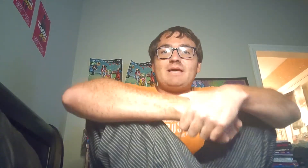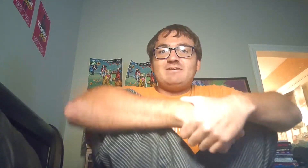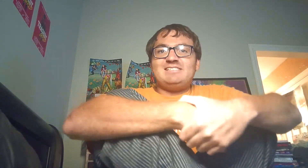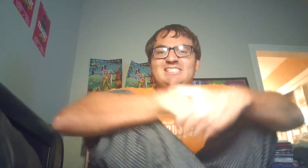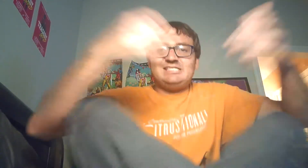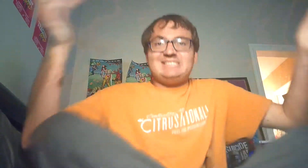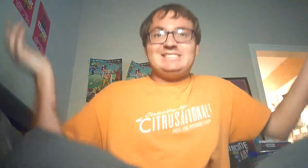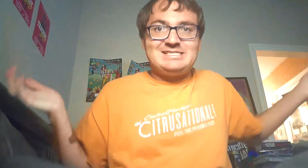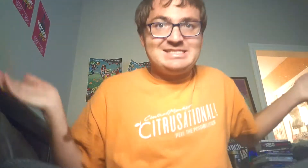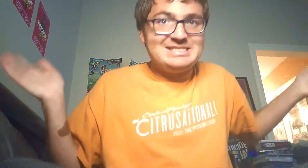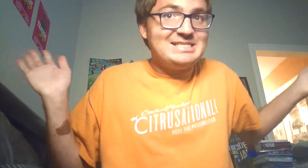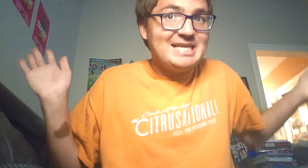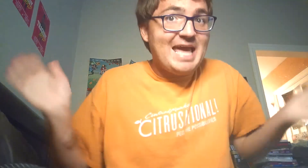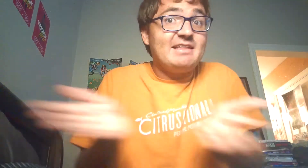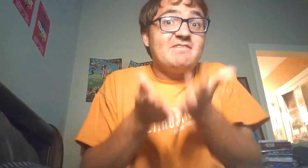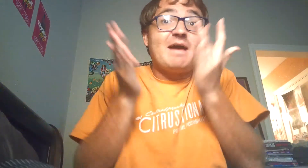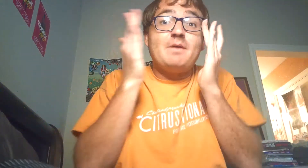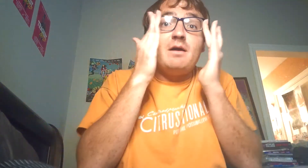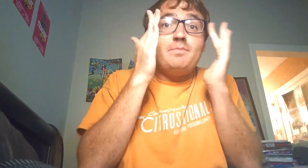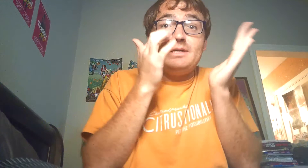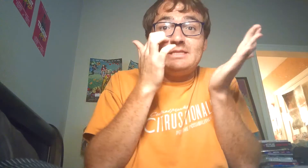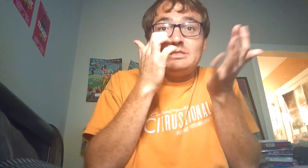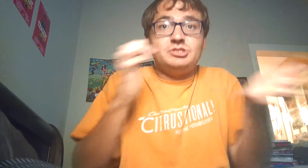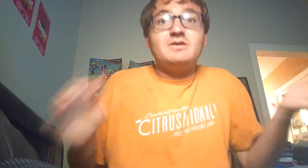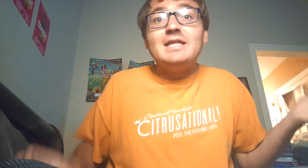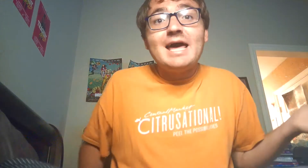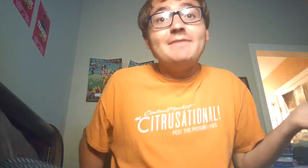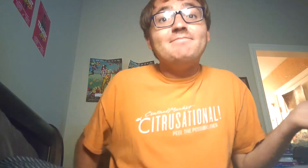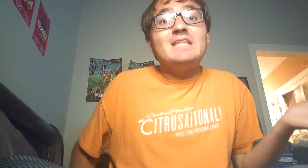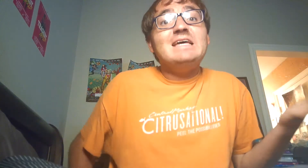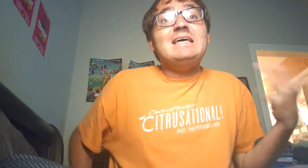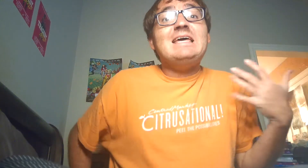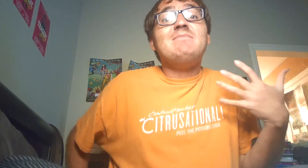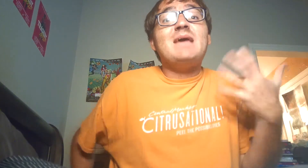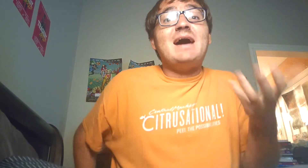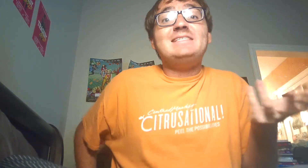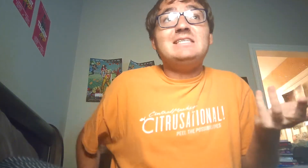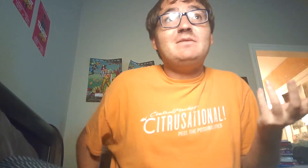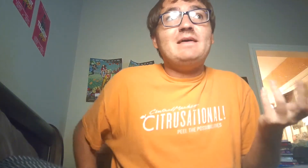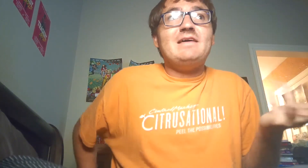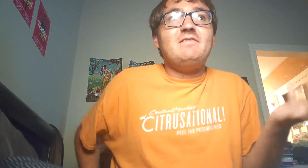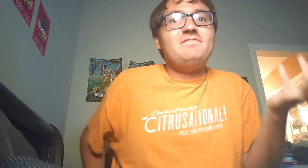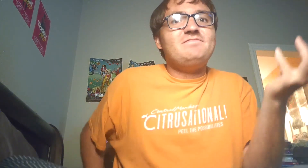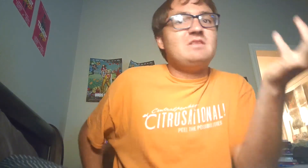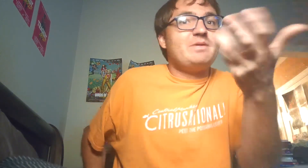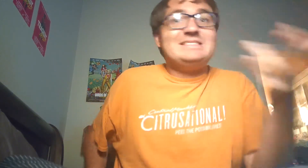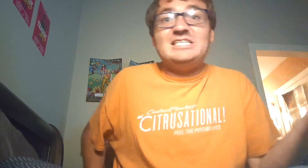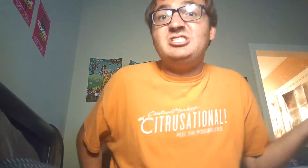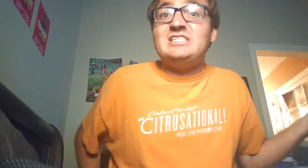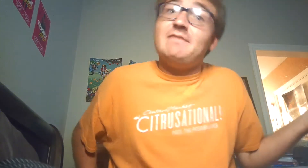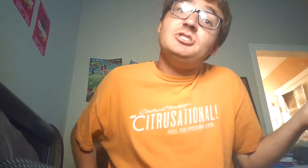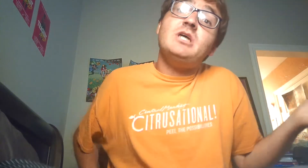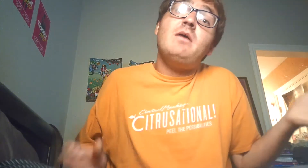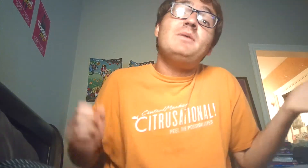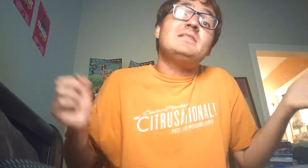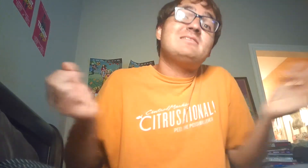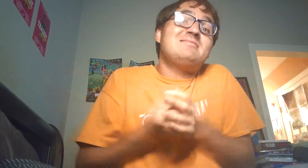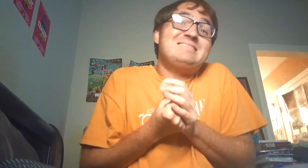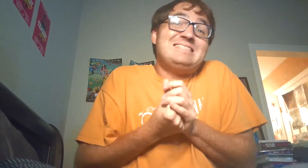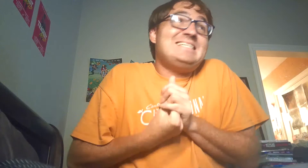interesting to see how they wrap up the storyline. It would be awesome if the petition saves the show, but the good